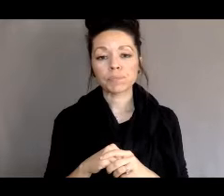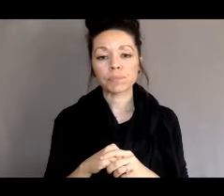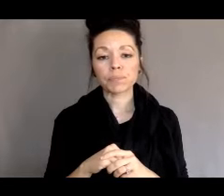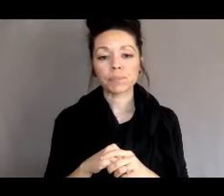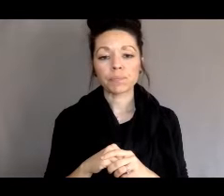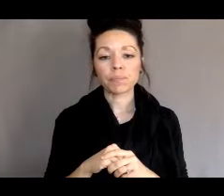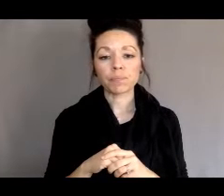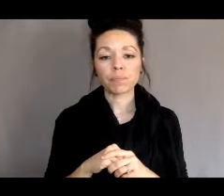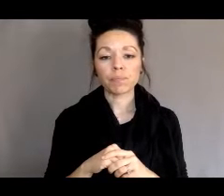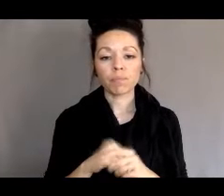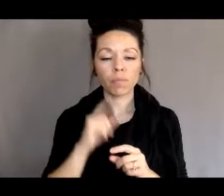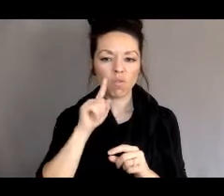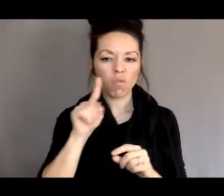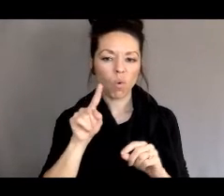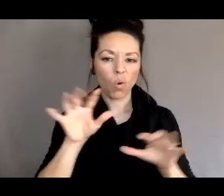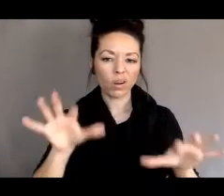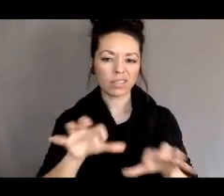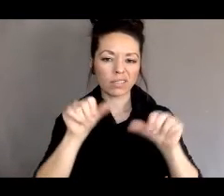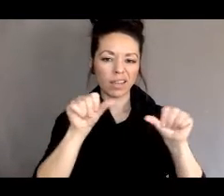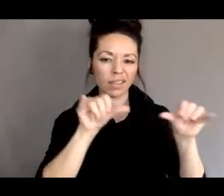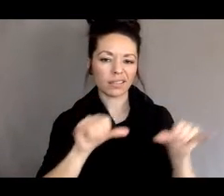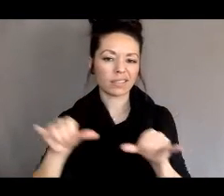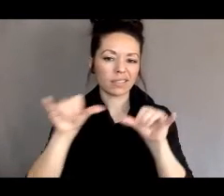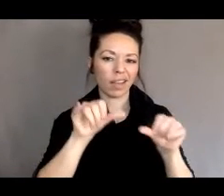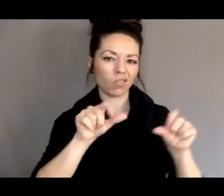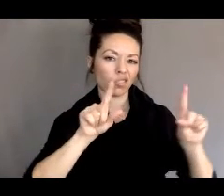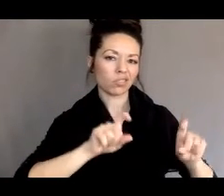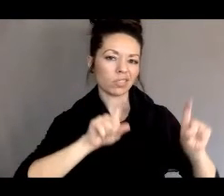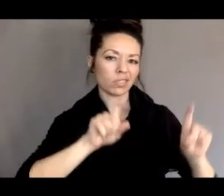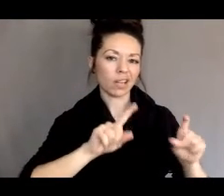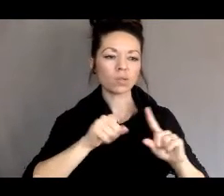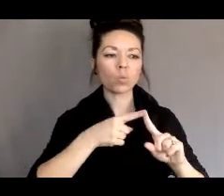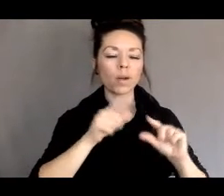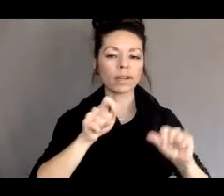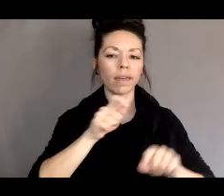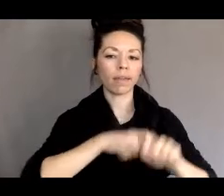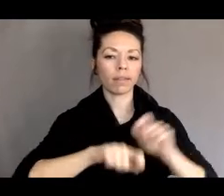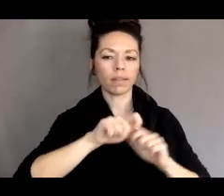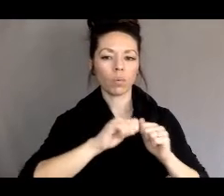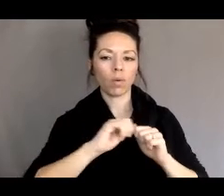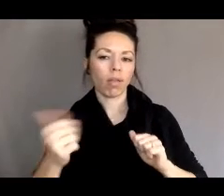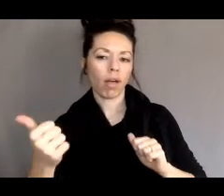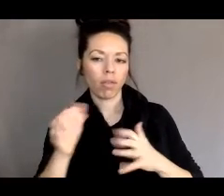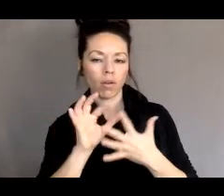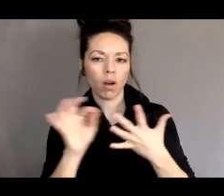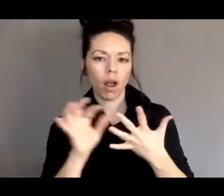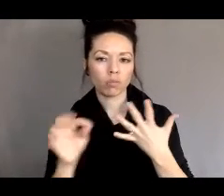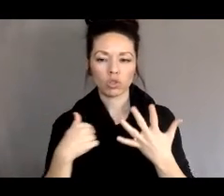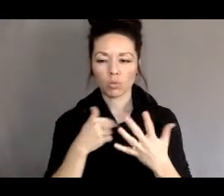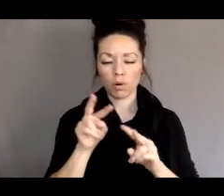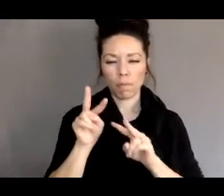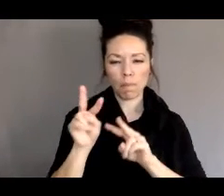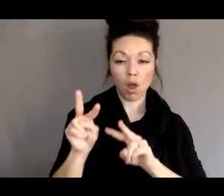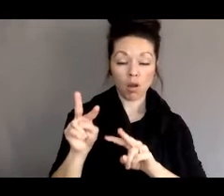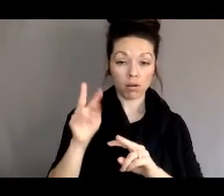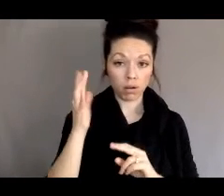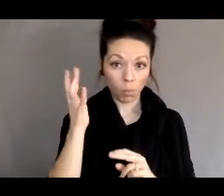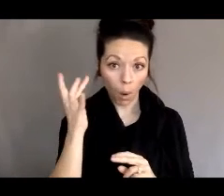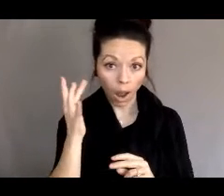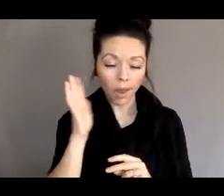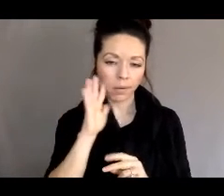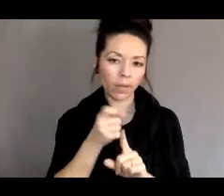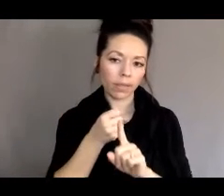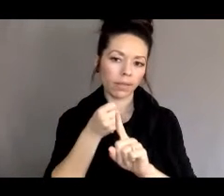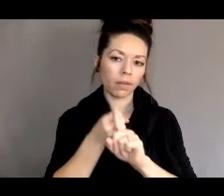when it comes to taking standardized tests. So we are monitoring that bill just because we do know that it will have an